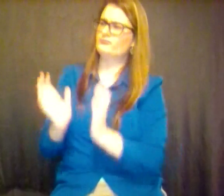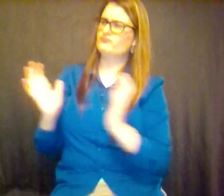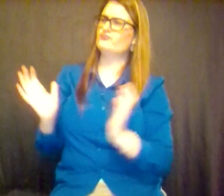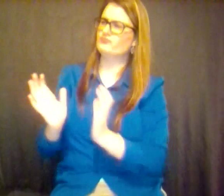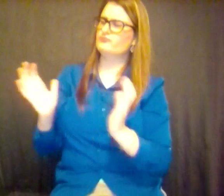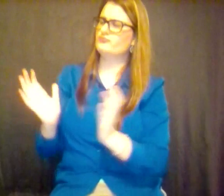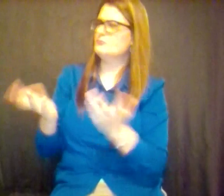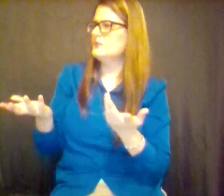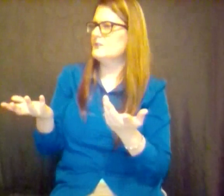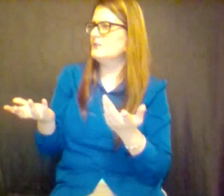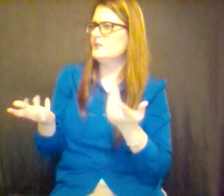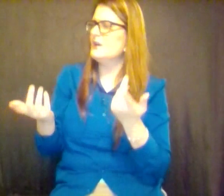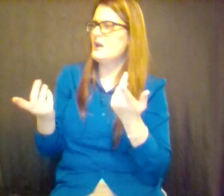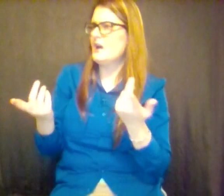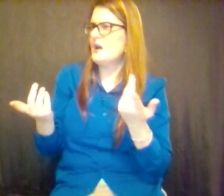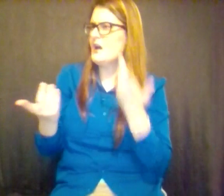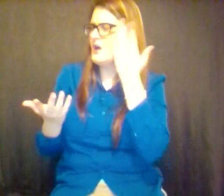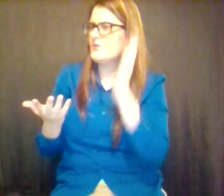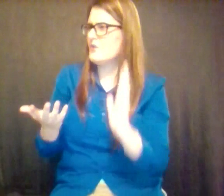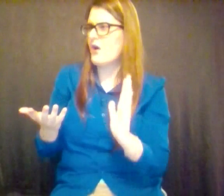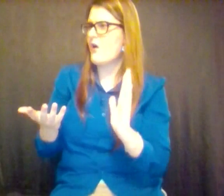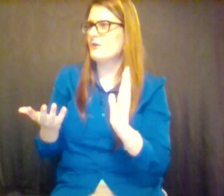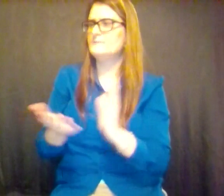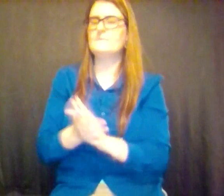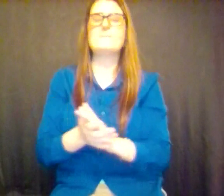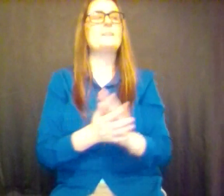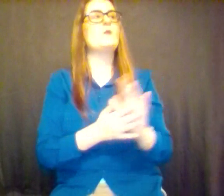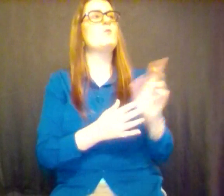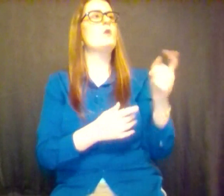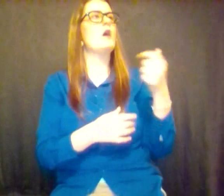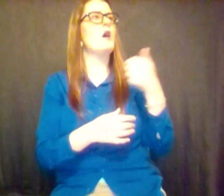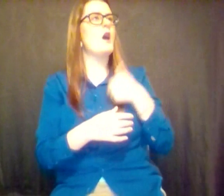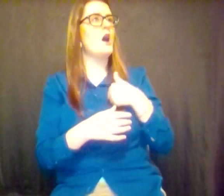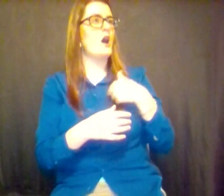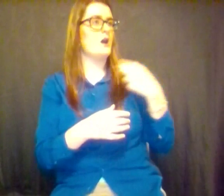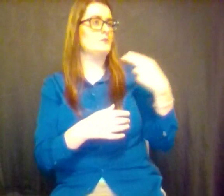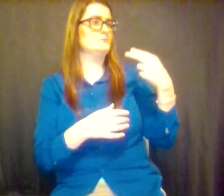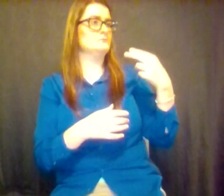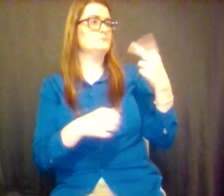my sheep. And I reckon God's my shepherd, and he'll always look after me.